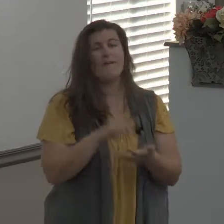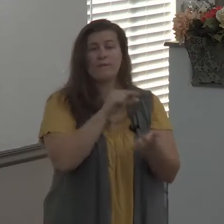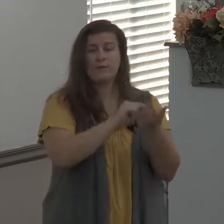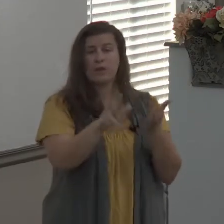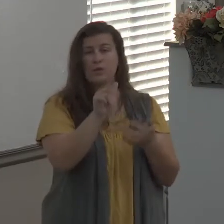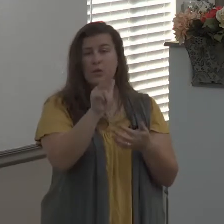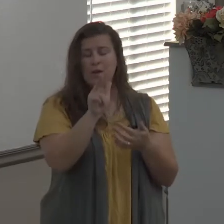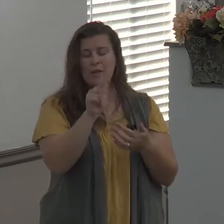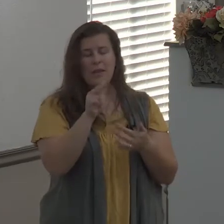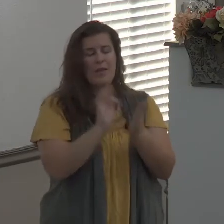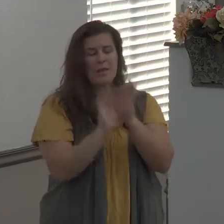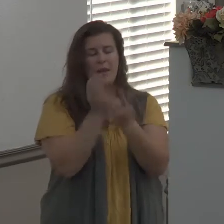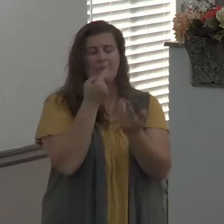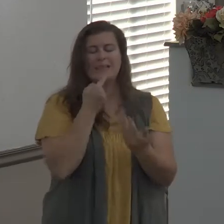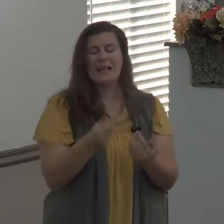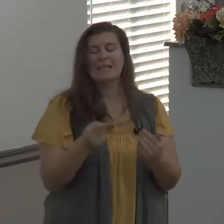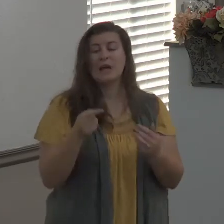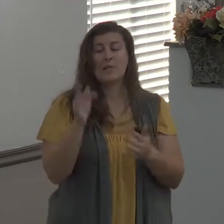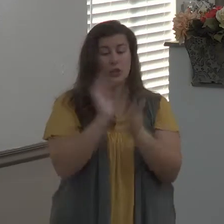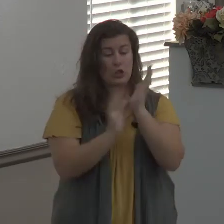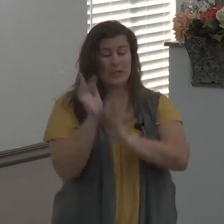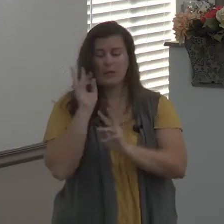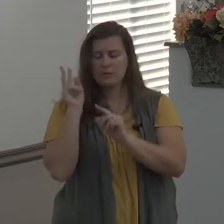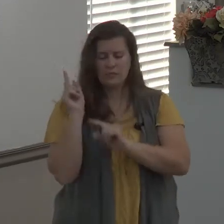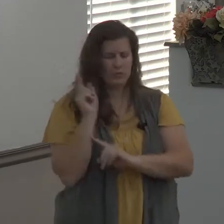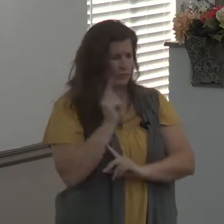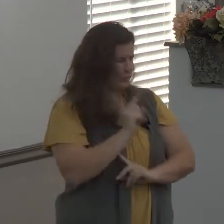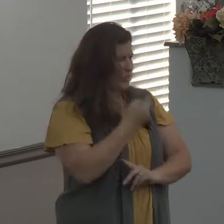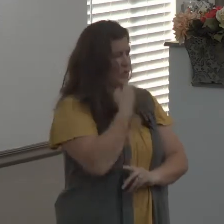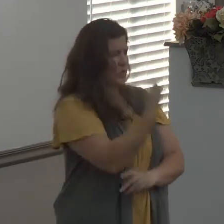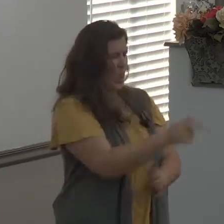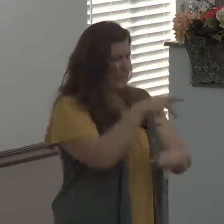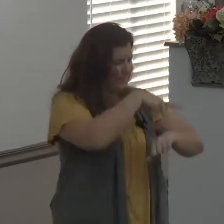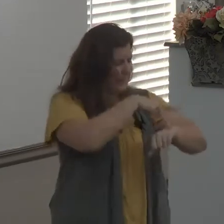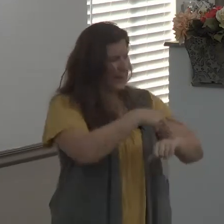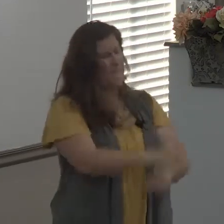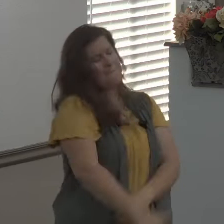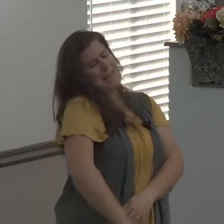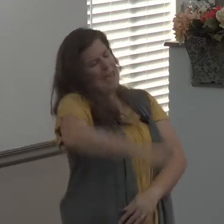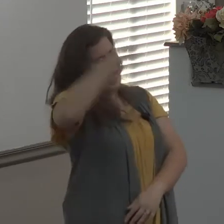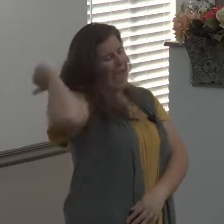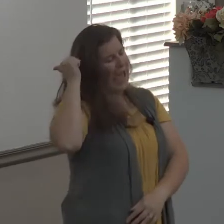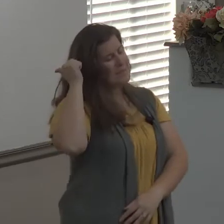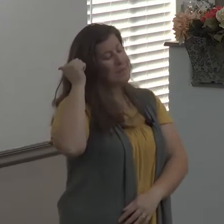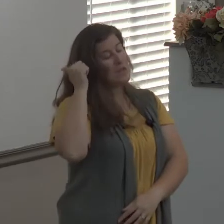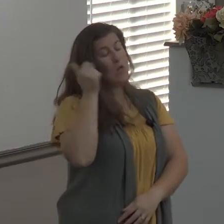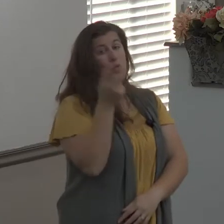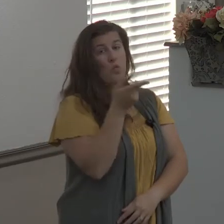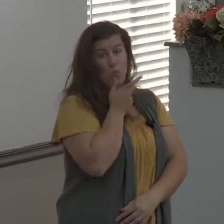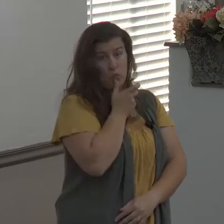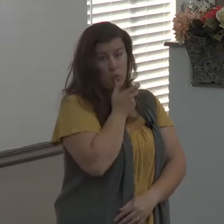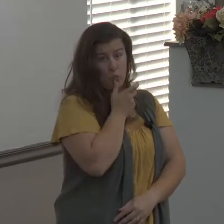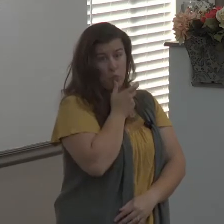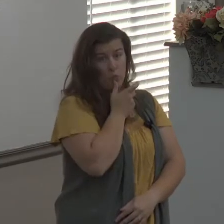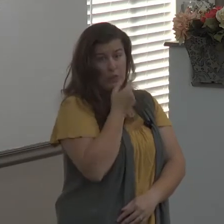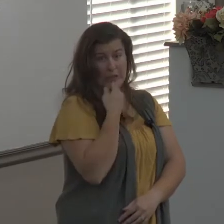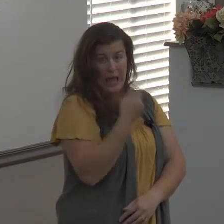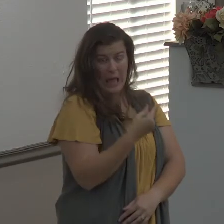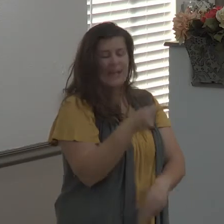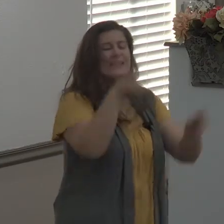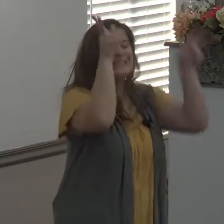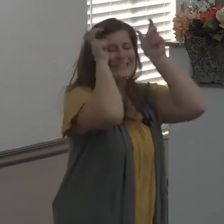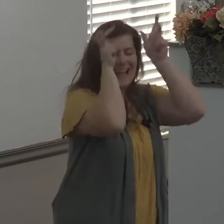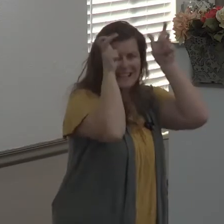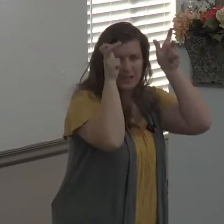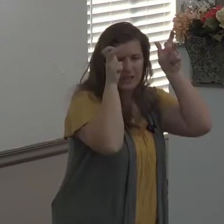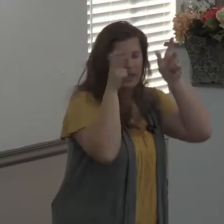Peter. He doesn't get mad at Peter. In verse 23, the Bible says, but he, Jesus, turned and said